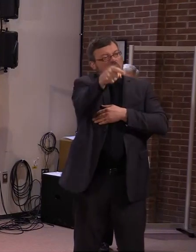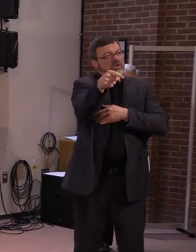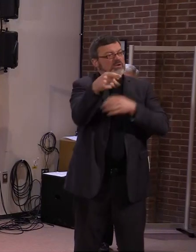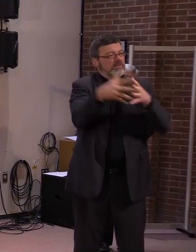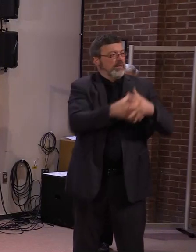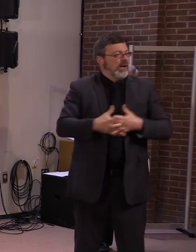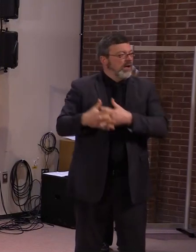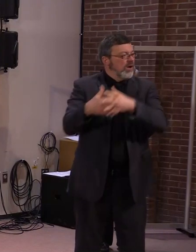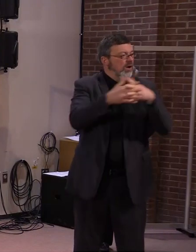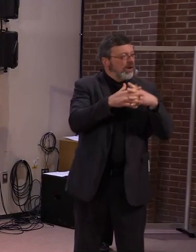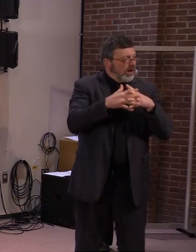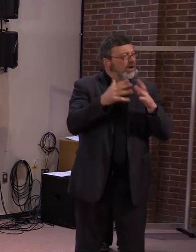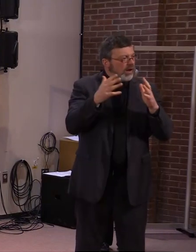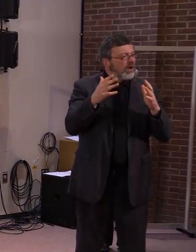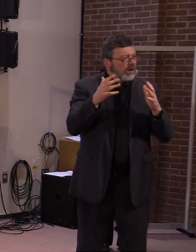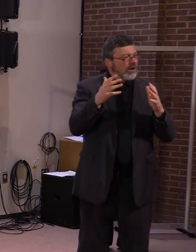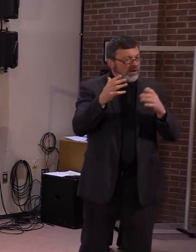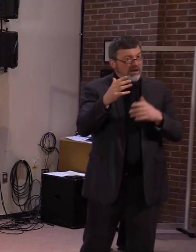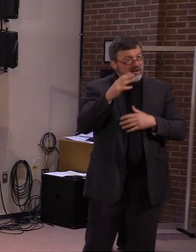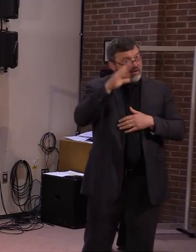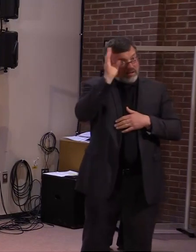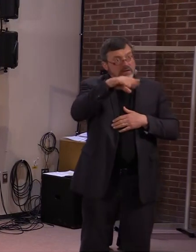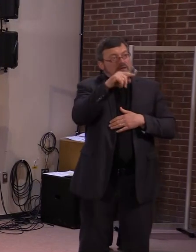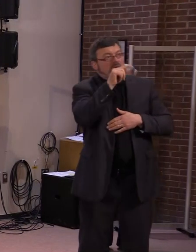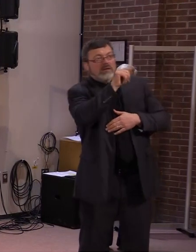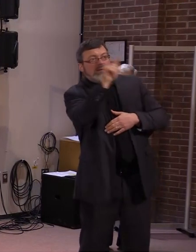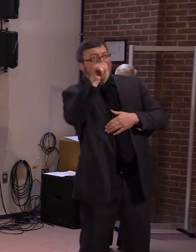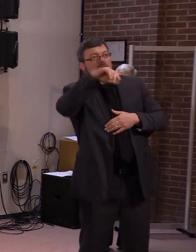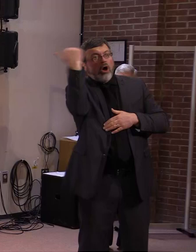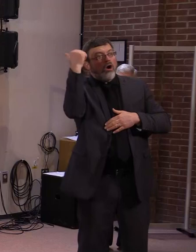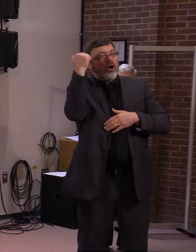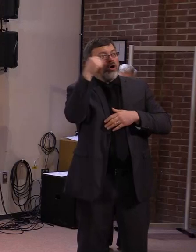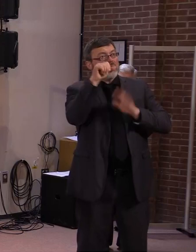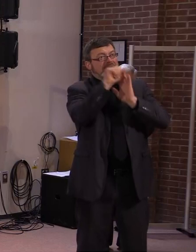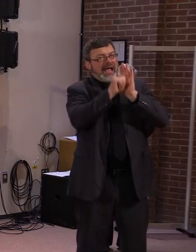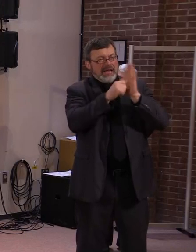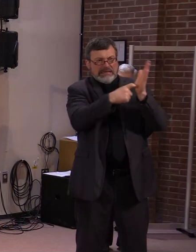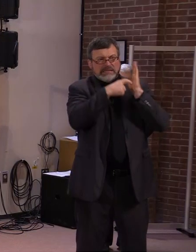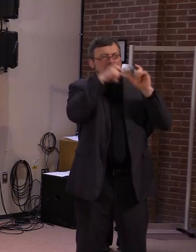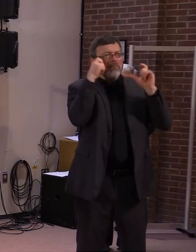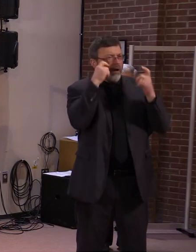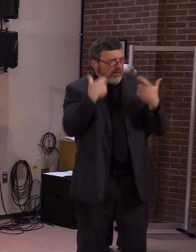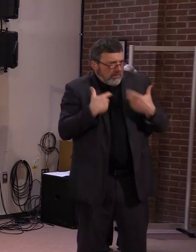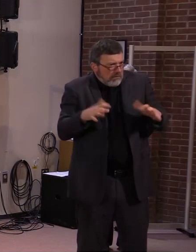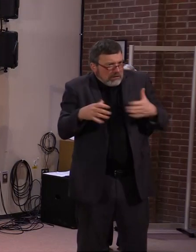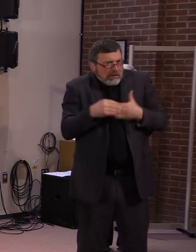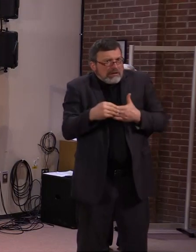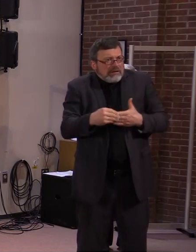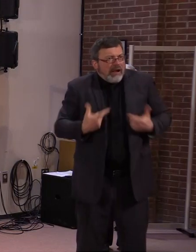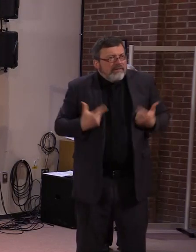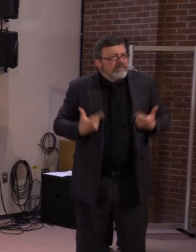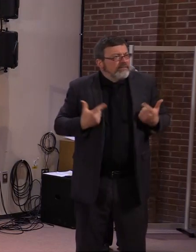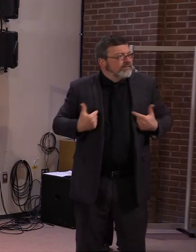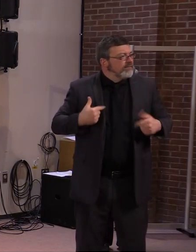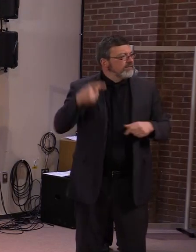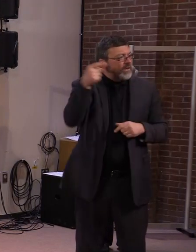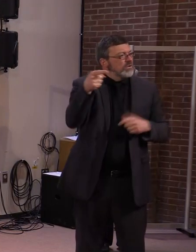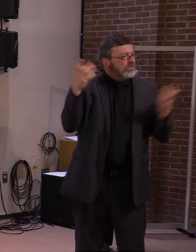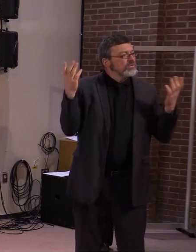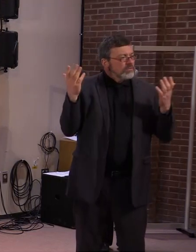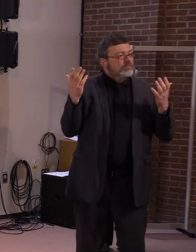mandates. But we know we have much more work to do, and that starts with getting vaccinated and then